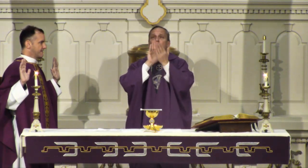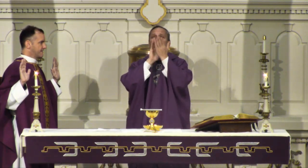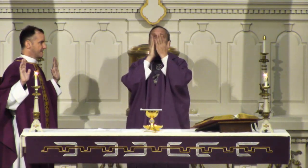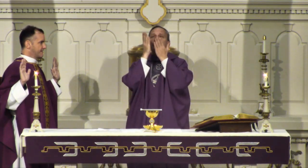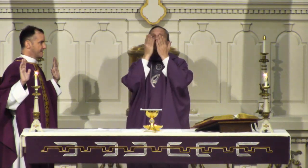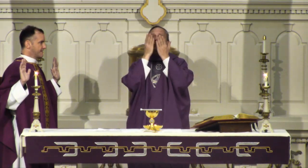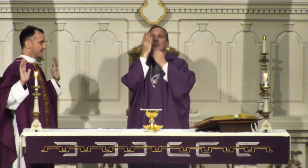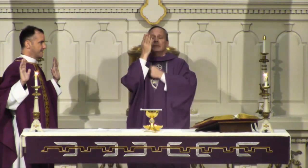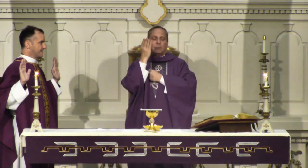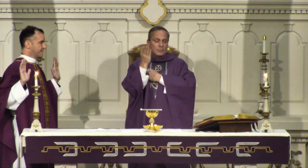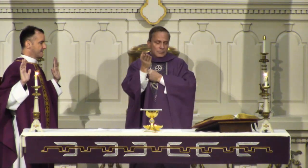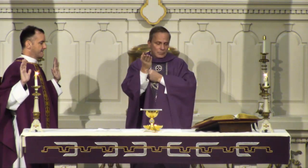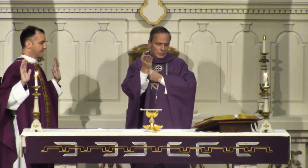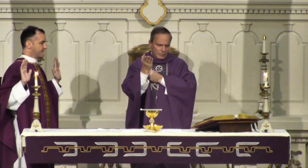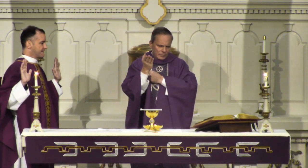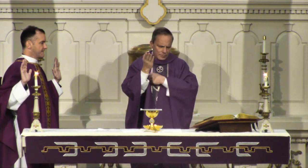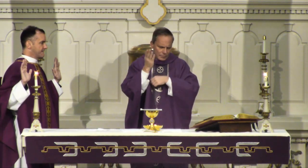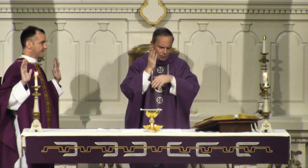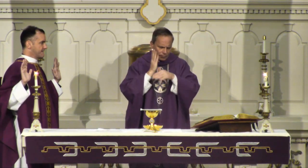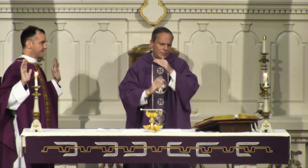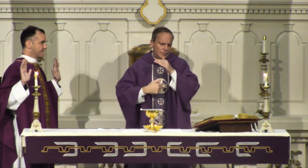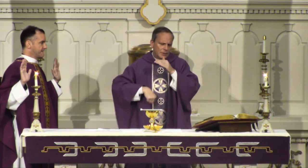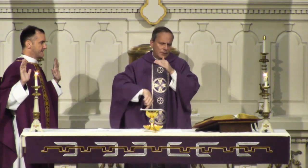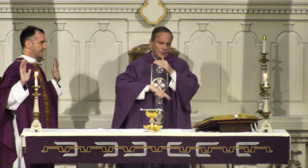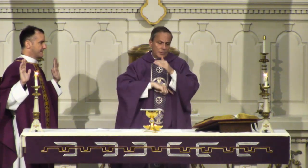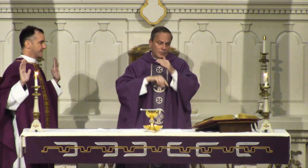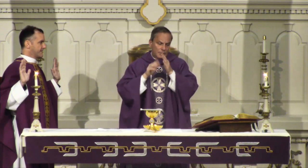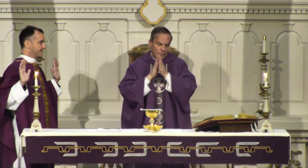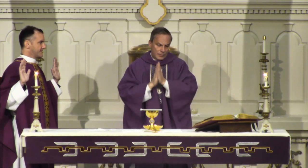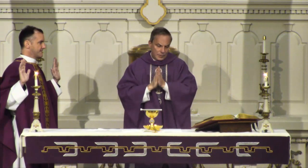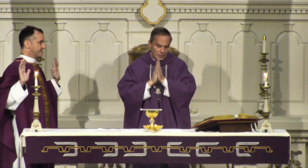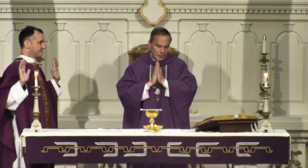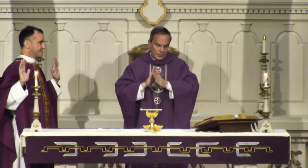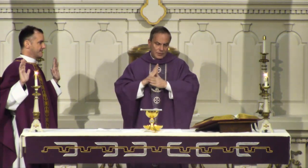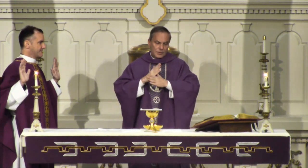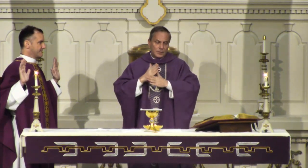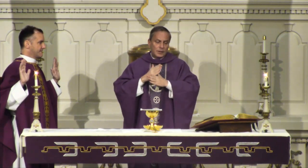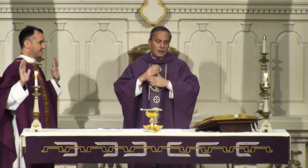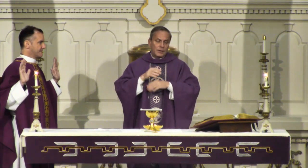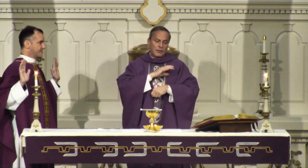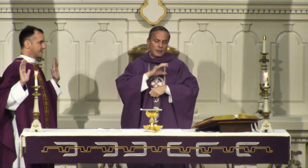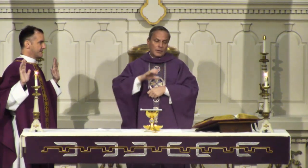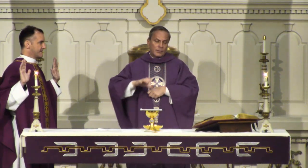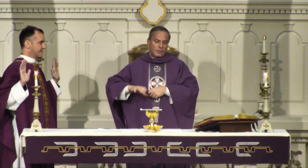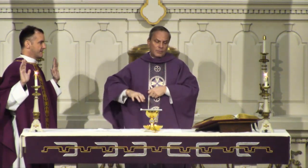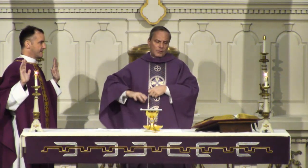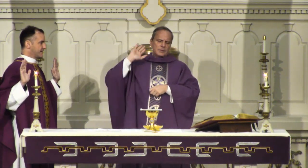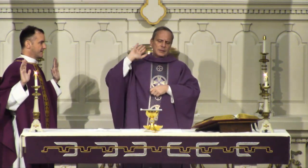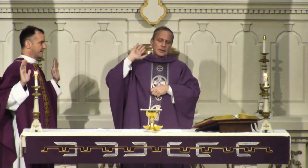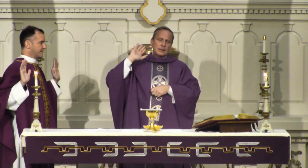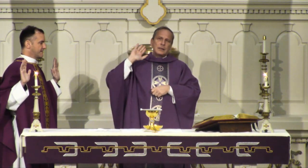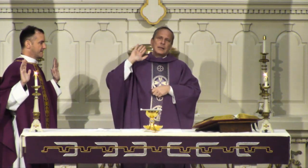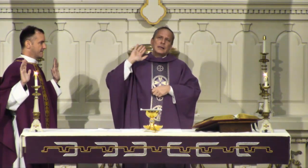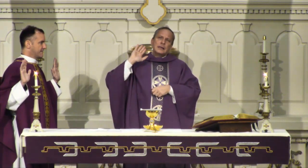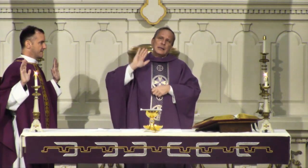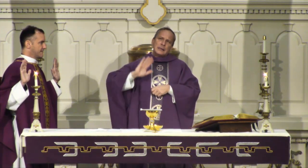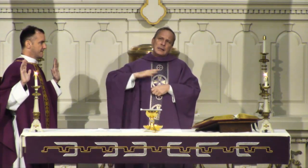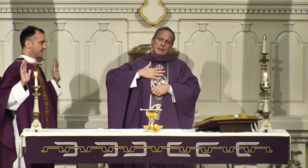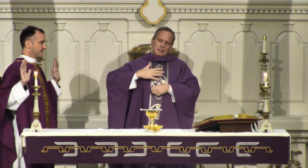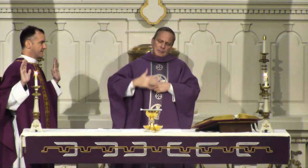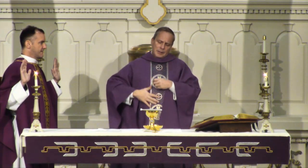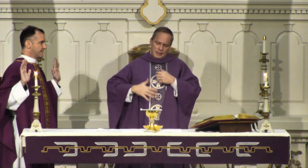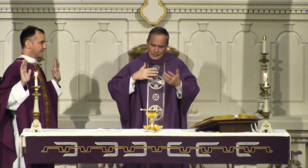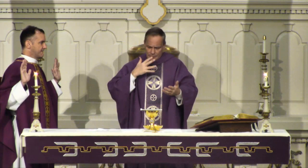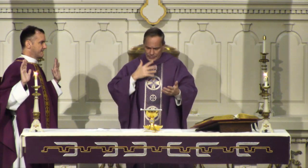in your presence and minister to you. Humbly, we pray that partaking of the body and blood